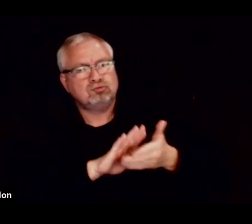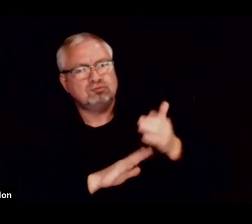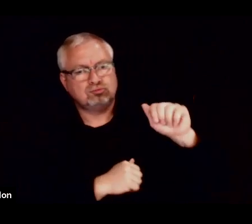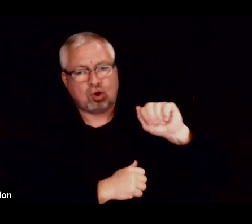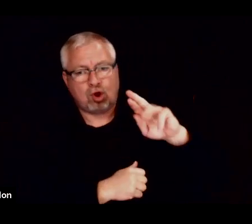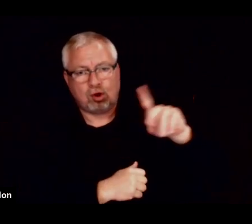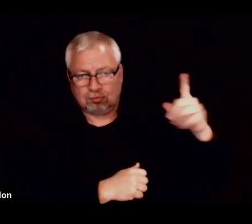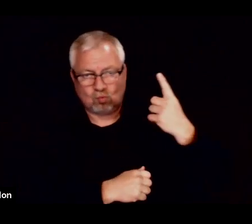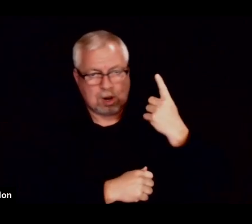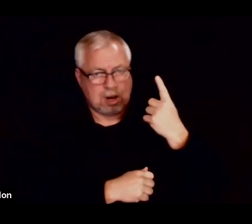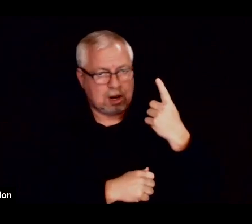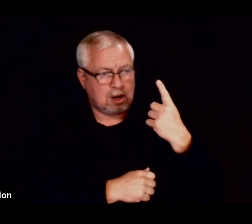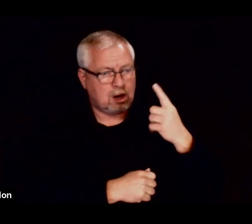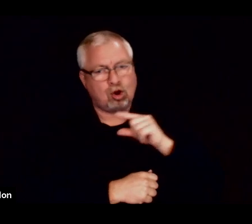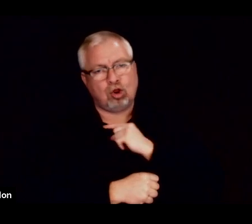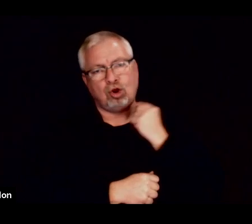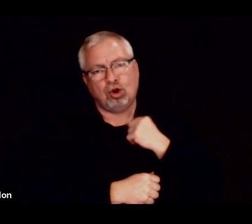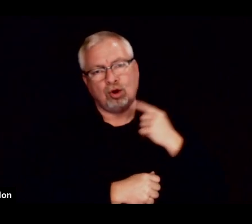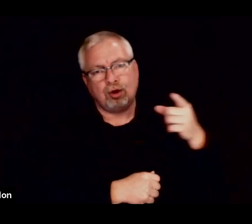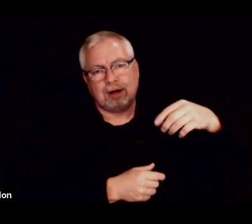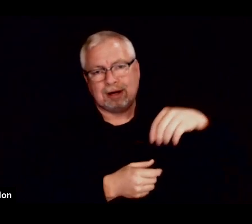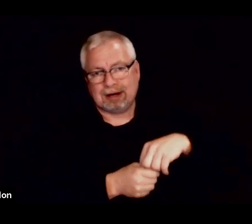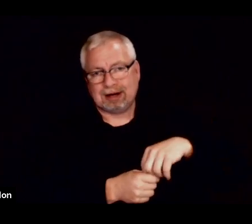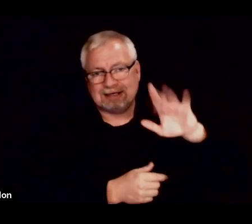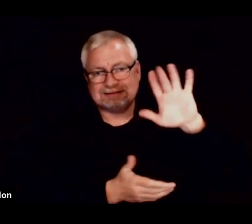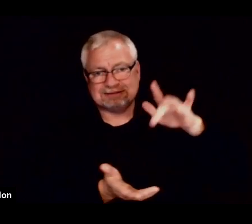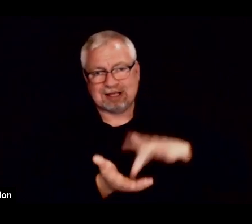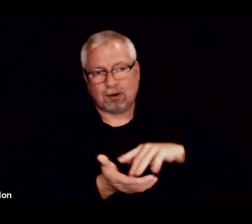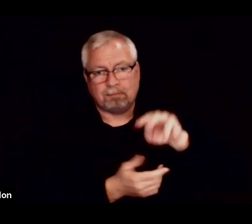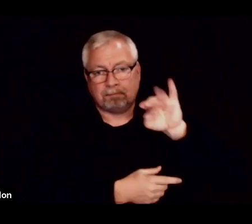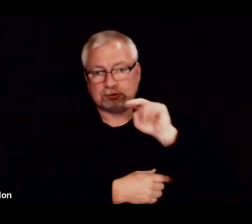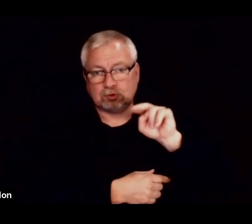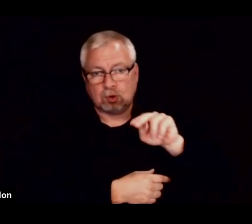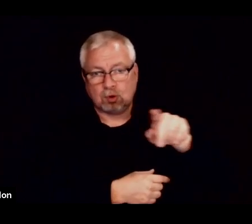clergy up in central Minnesota and Annandale.